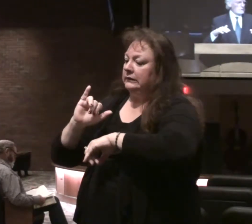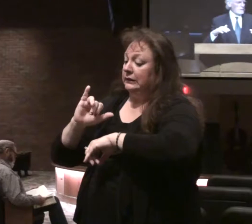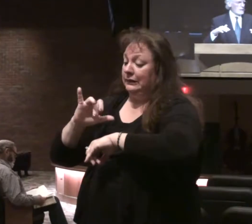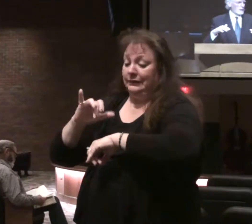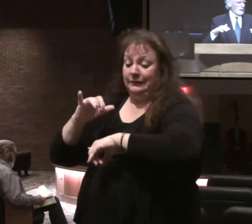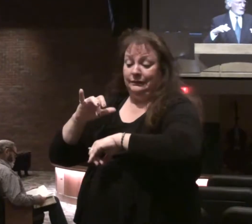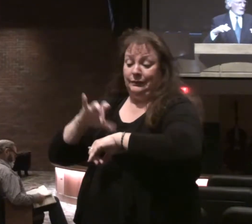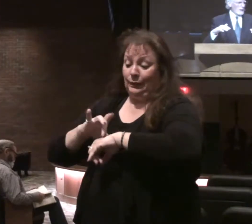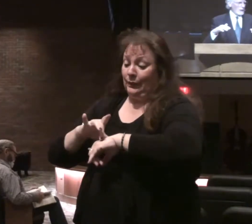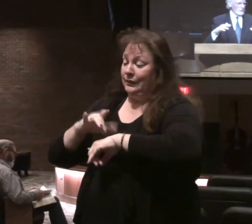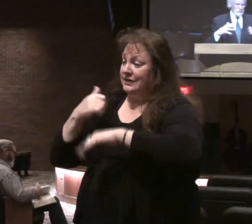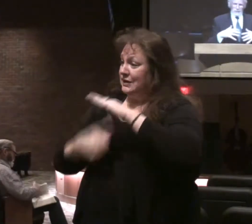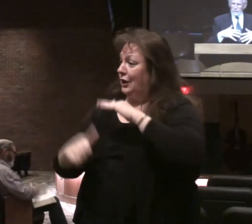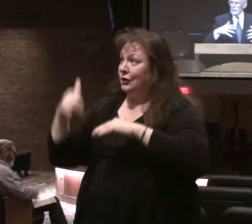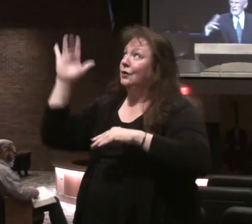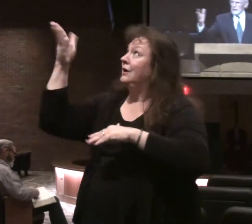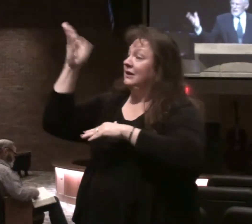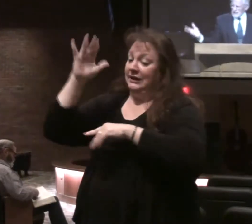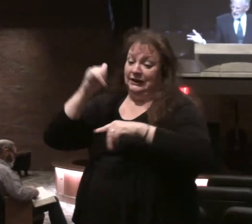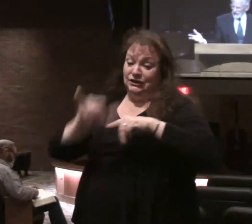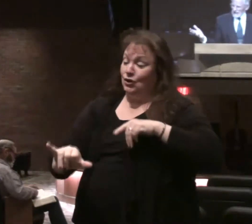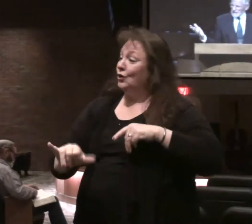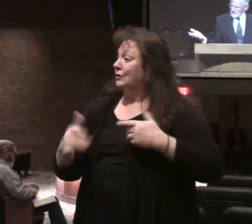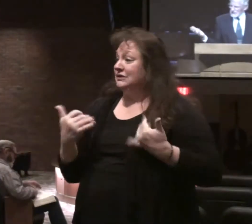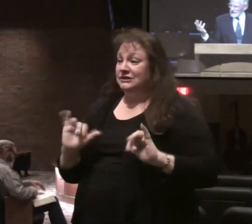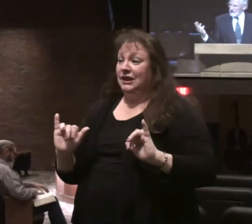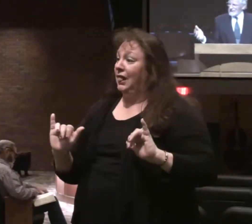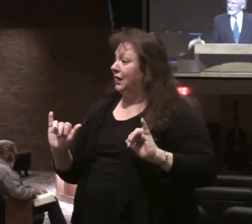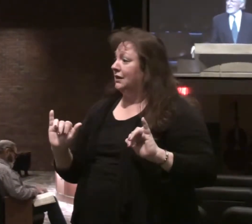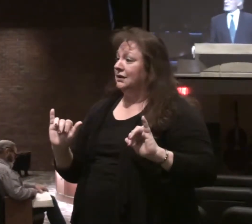curse. And still we